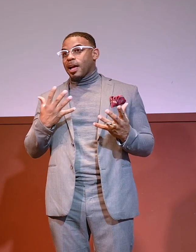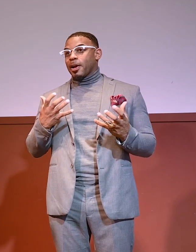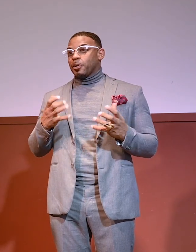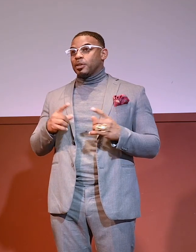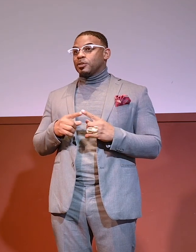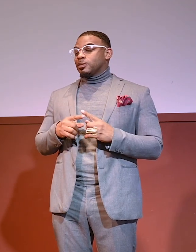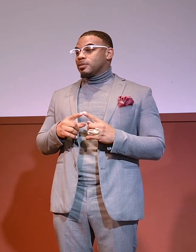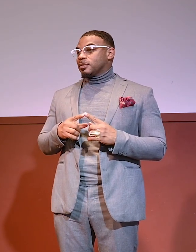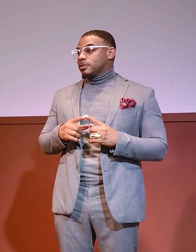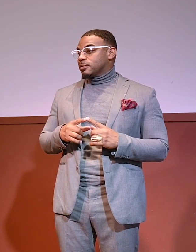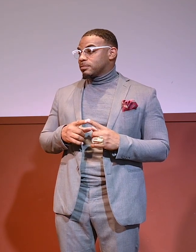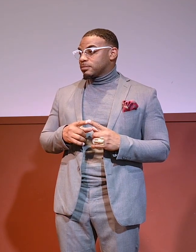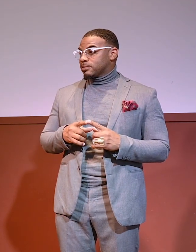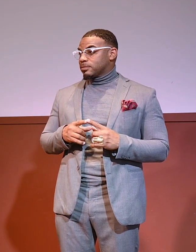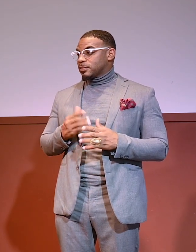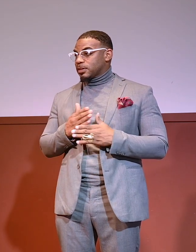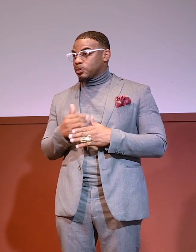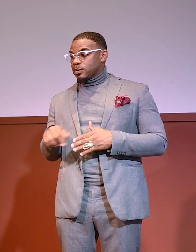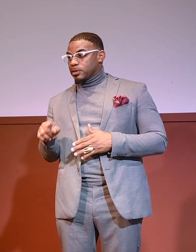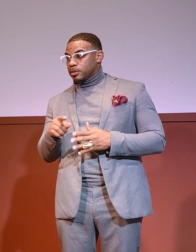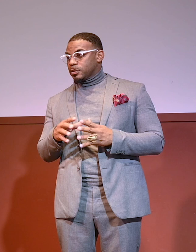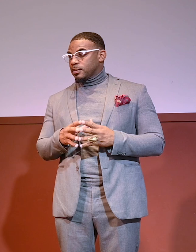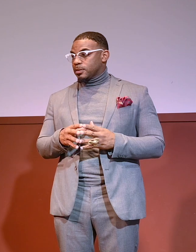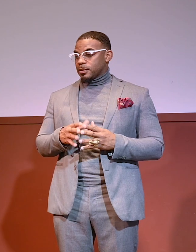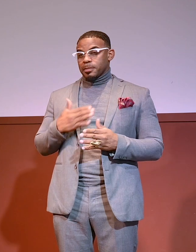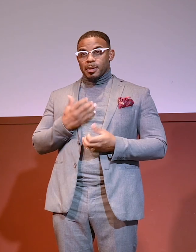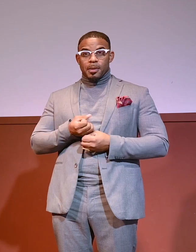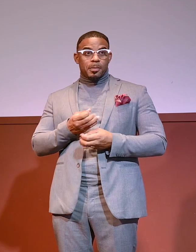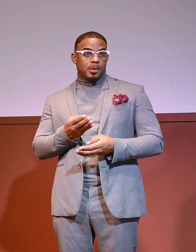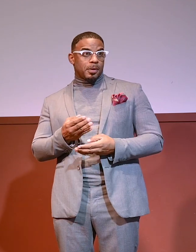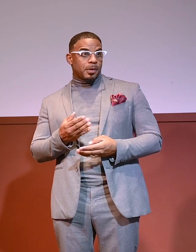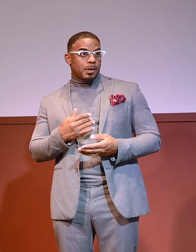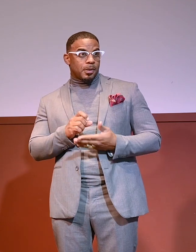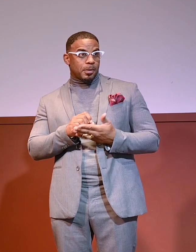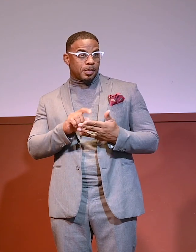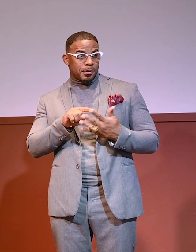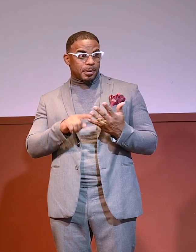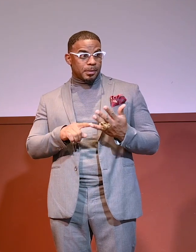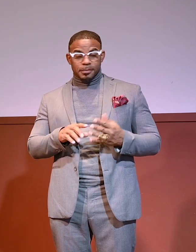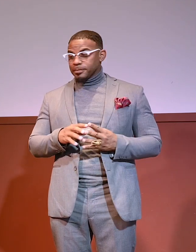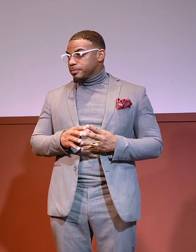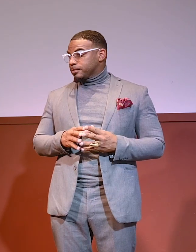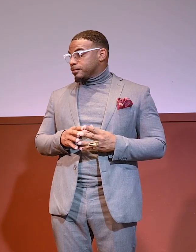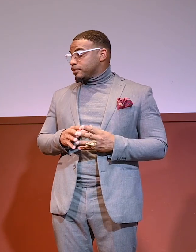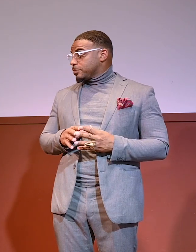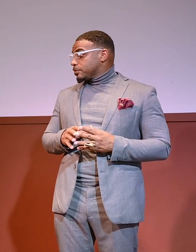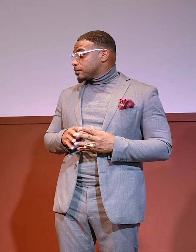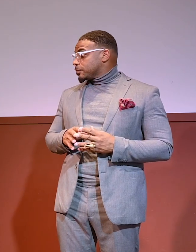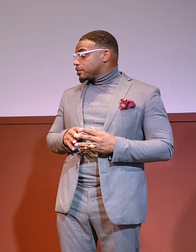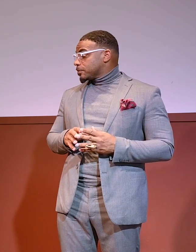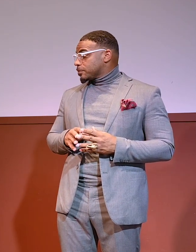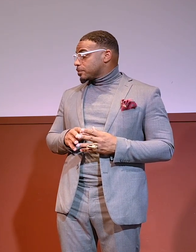to share with you my poem titled Knockdown.